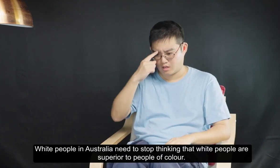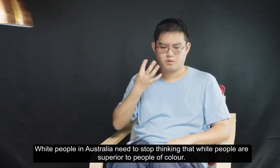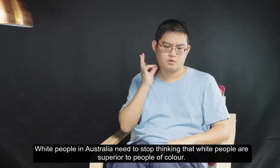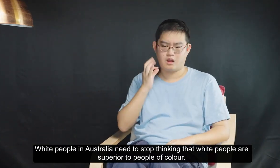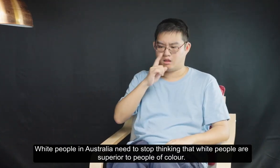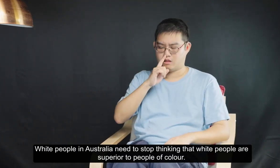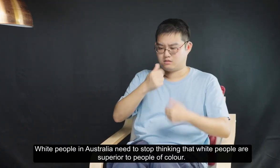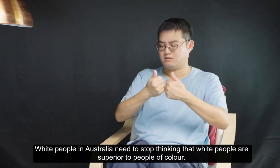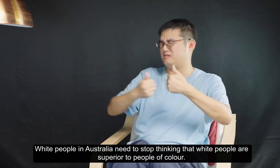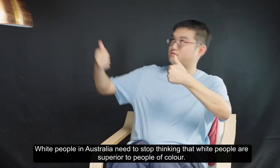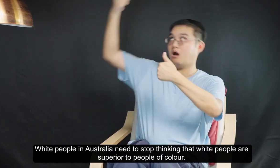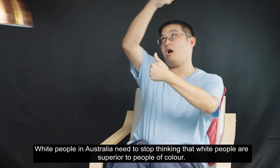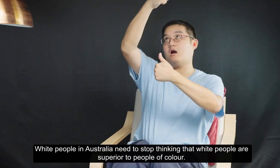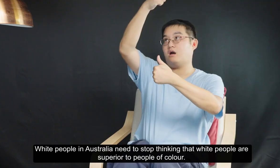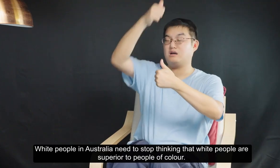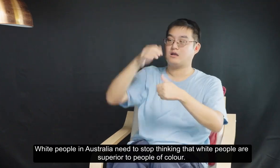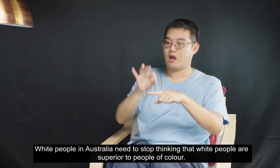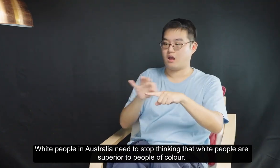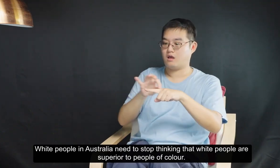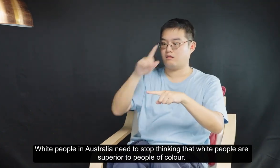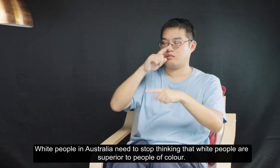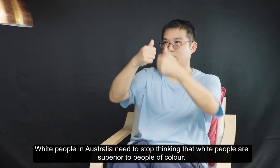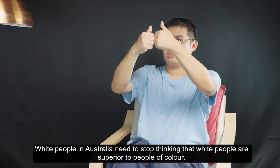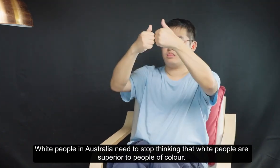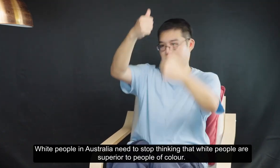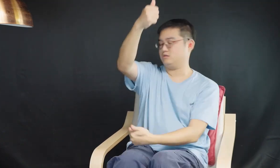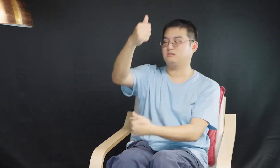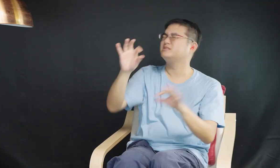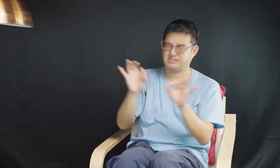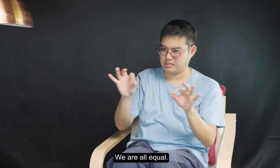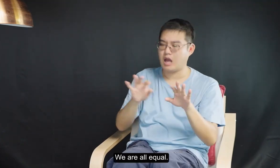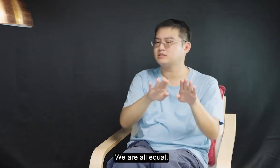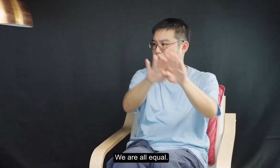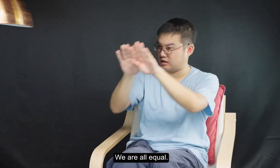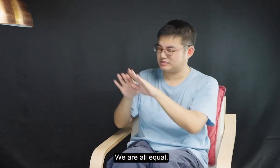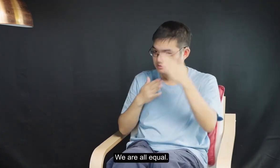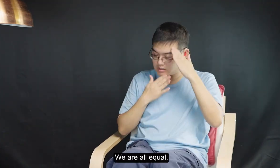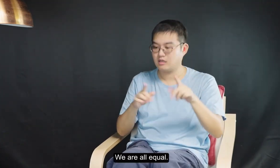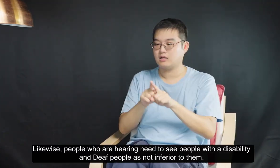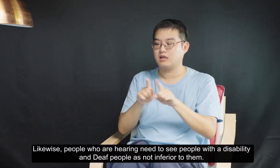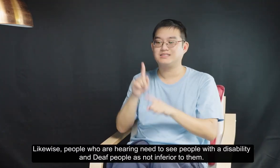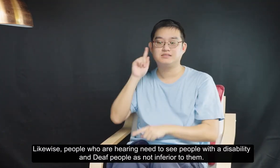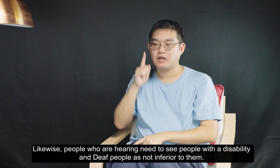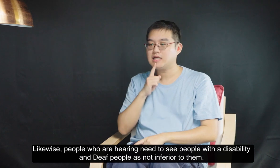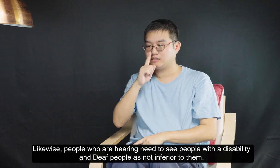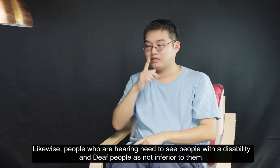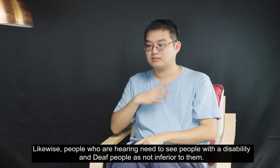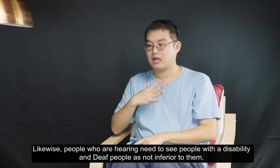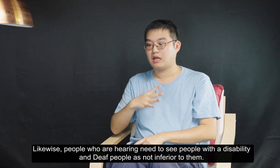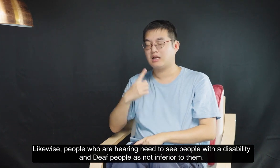white people are superior to people of colour. We are all equal. Likewise, people who